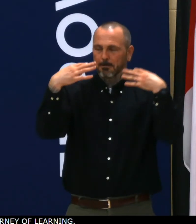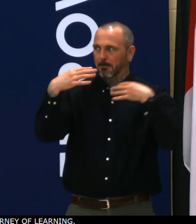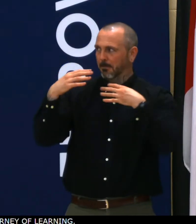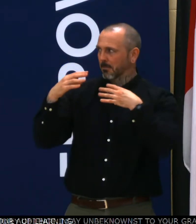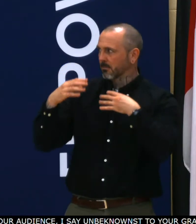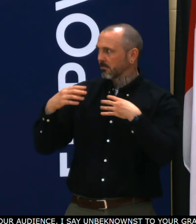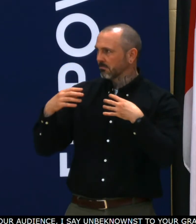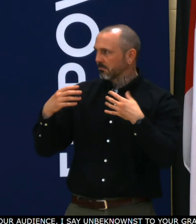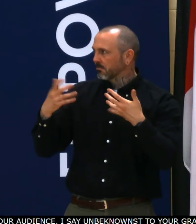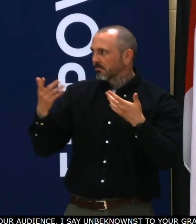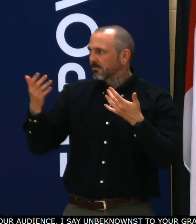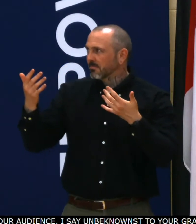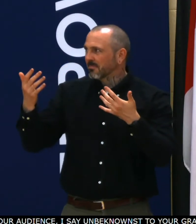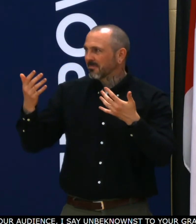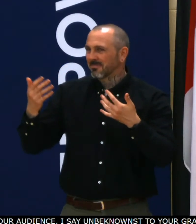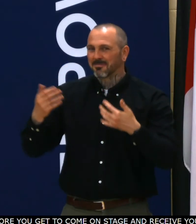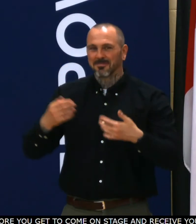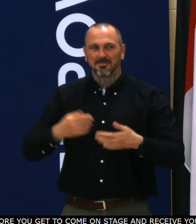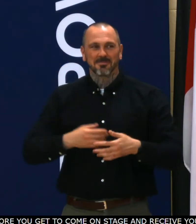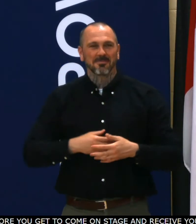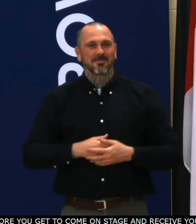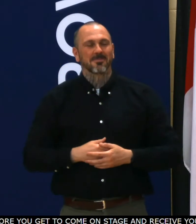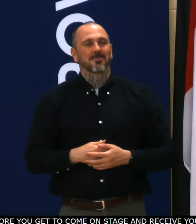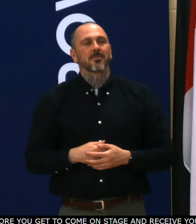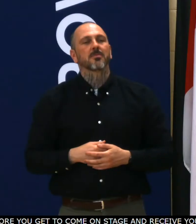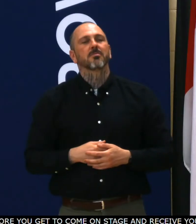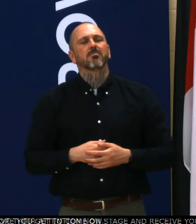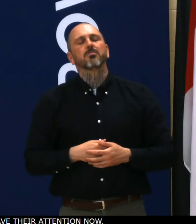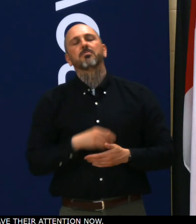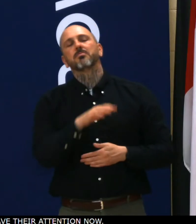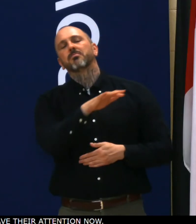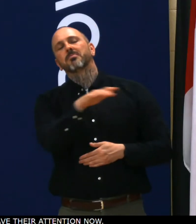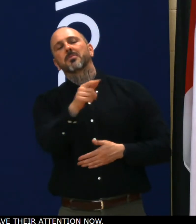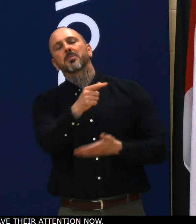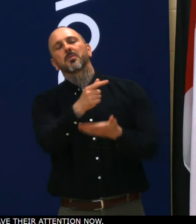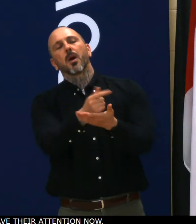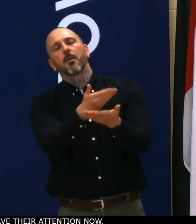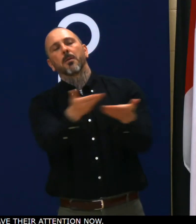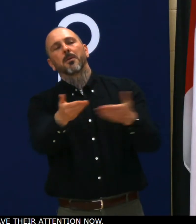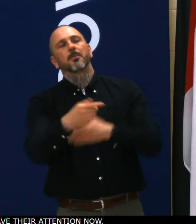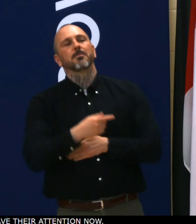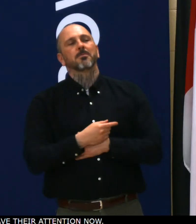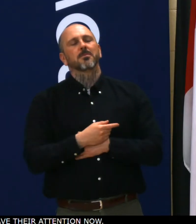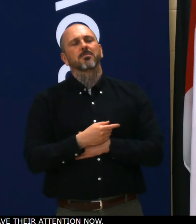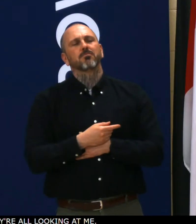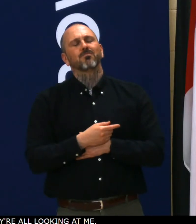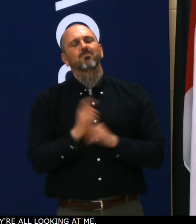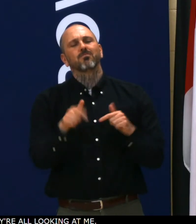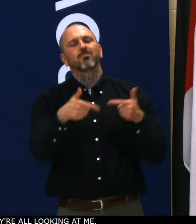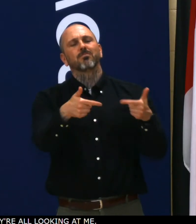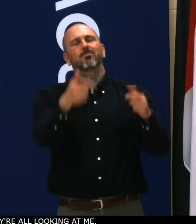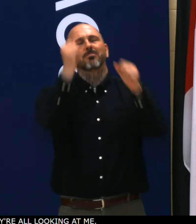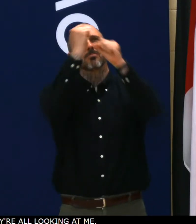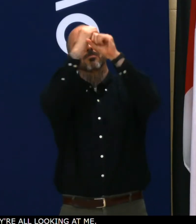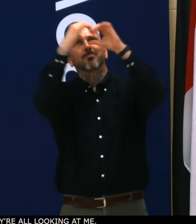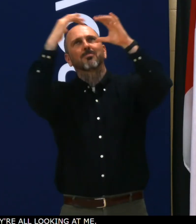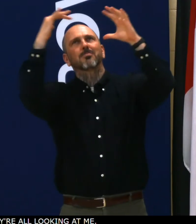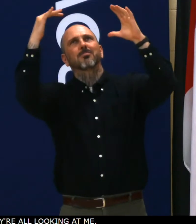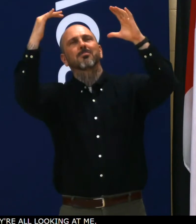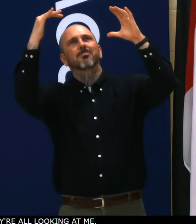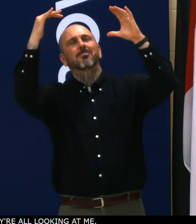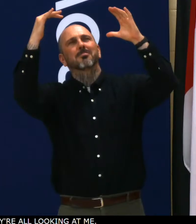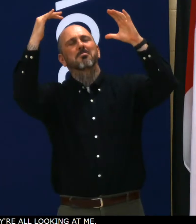cool. I want you to think of that person or persons who are joining us this afternoon for whom you